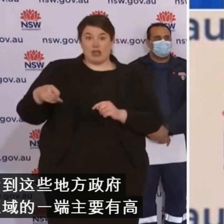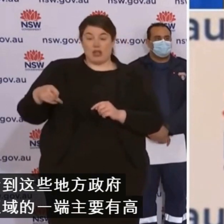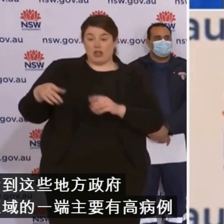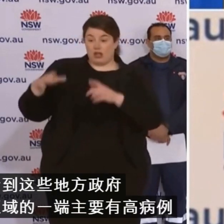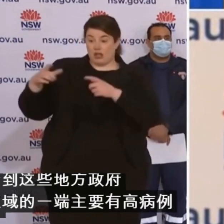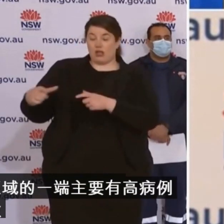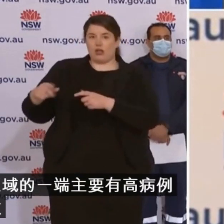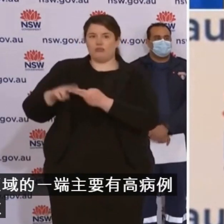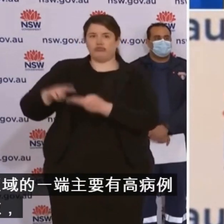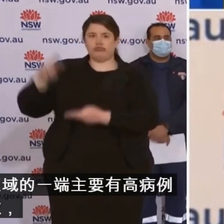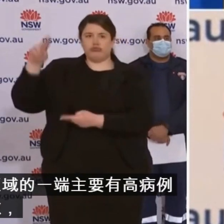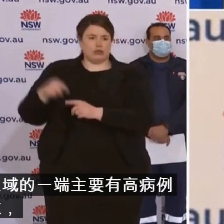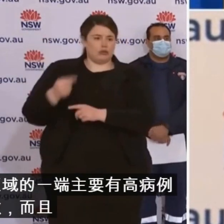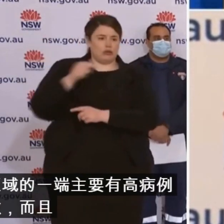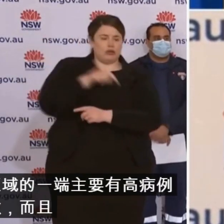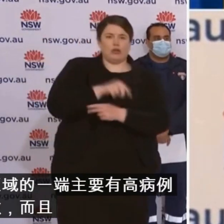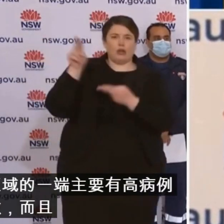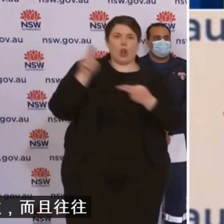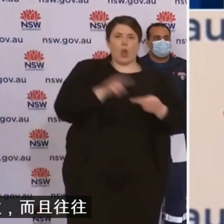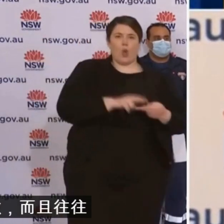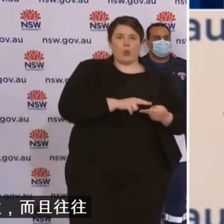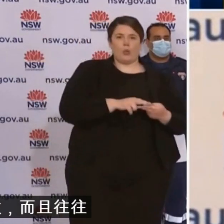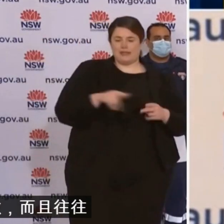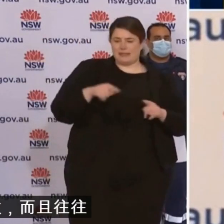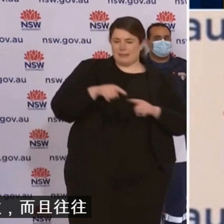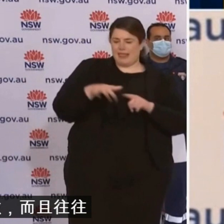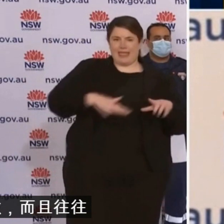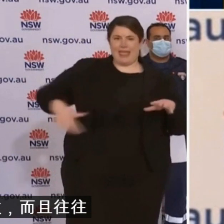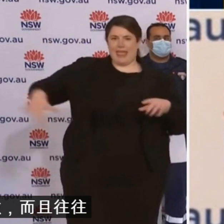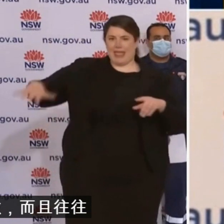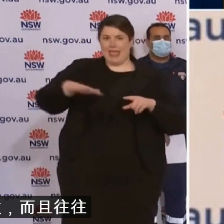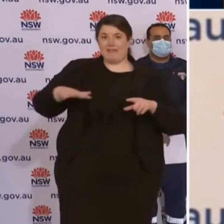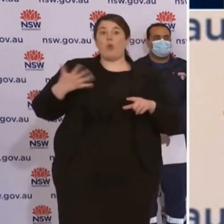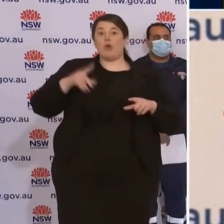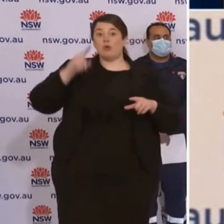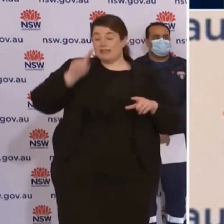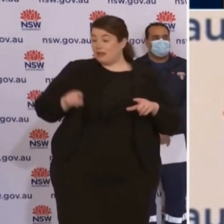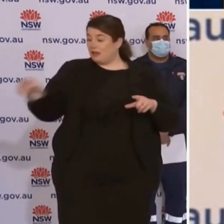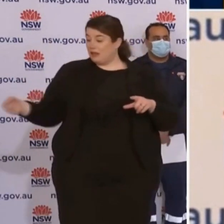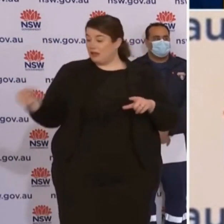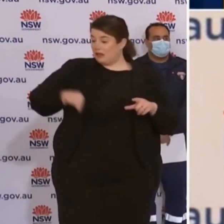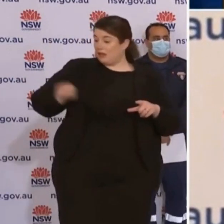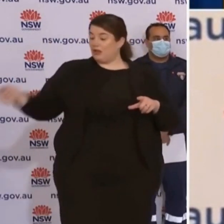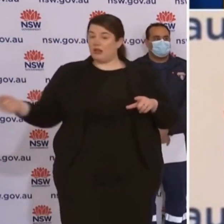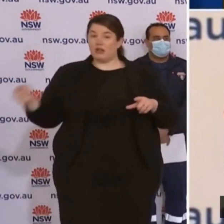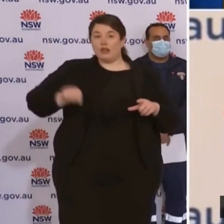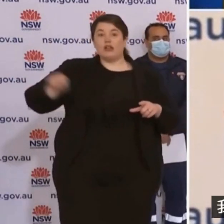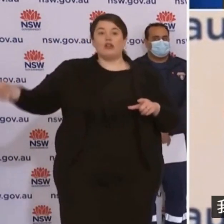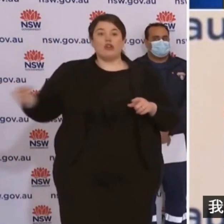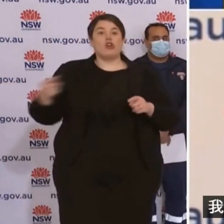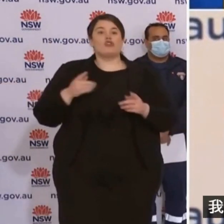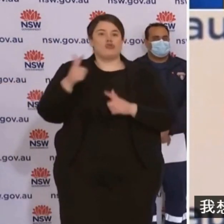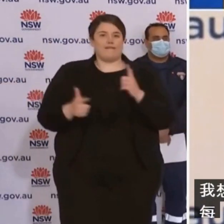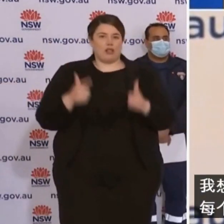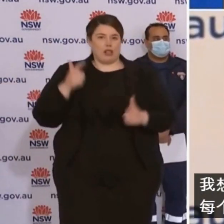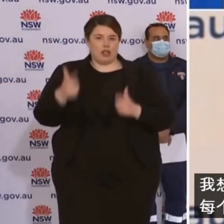the high case numbers, and it tends to be where the workers and the intersection with those other local government areas are concerned. I would like